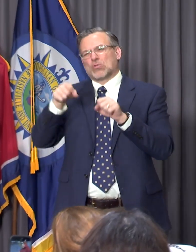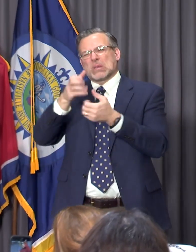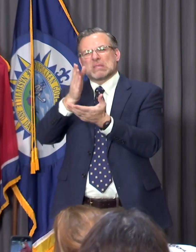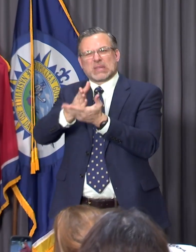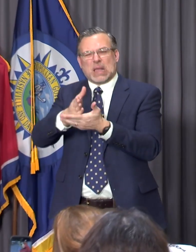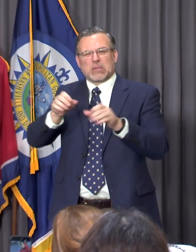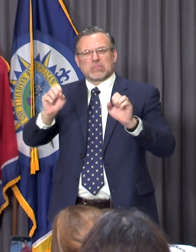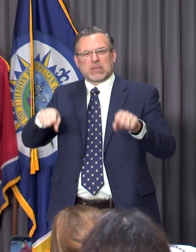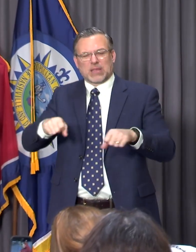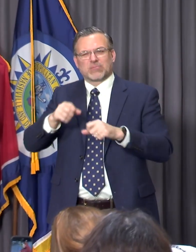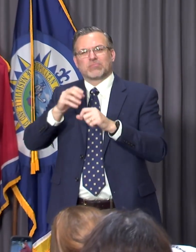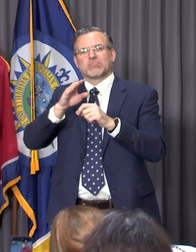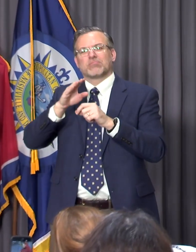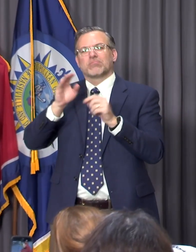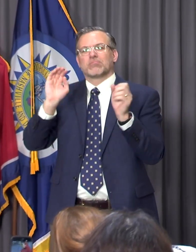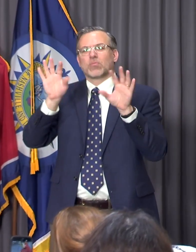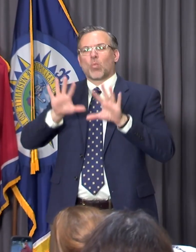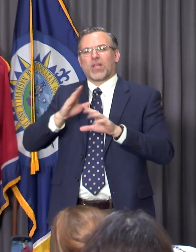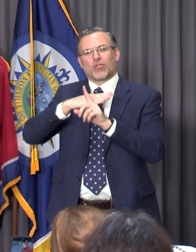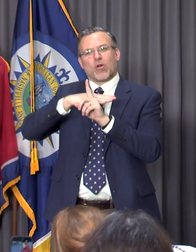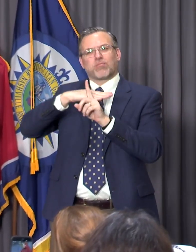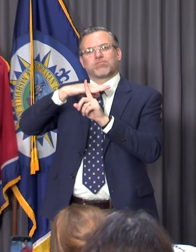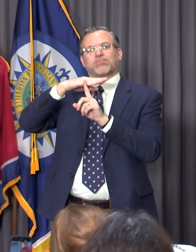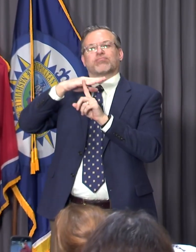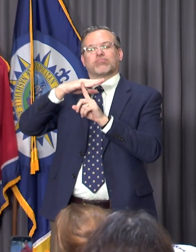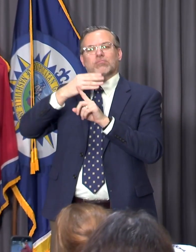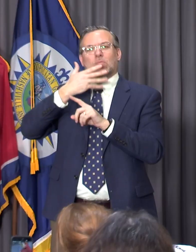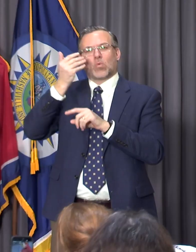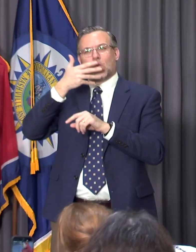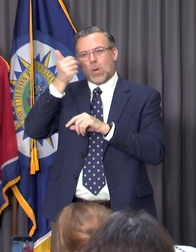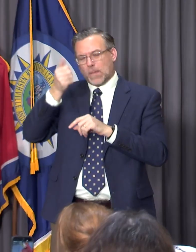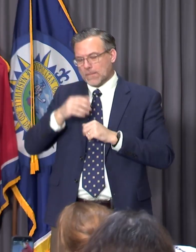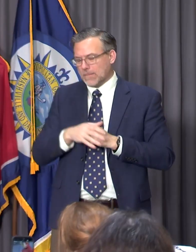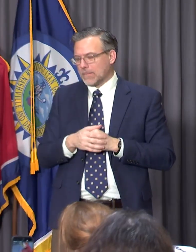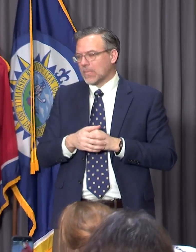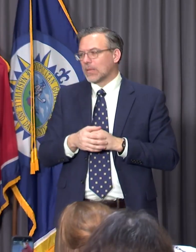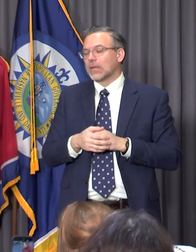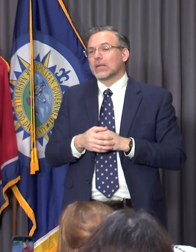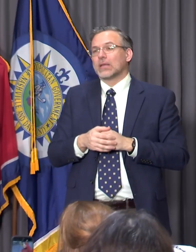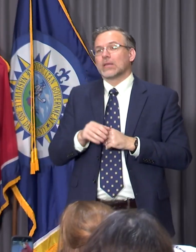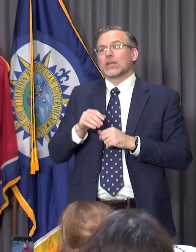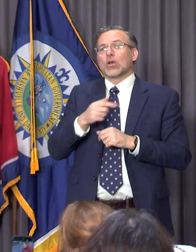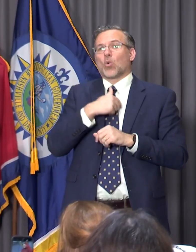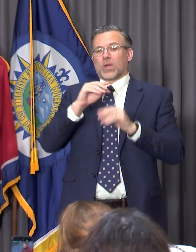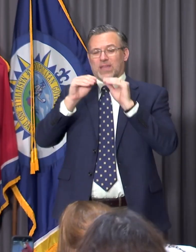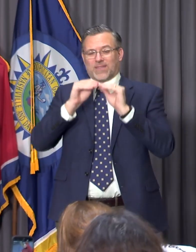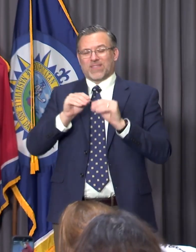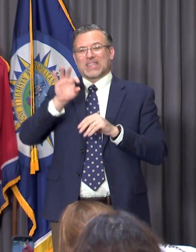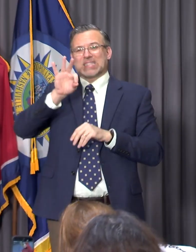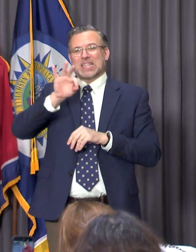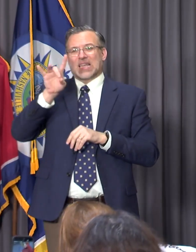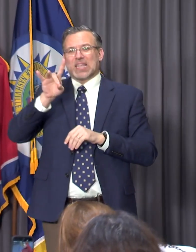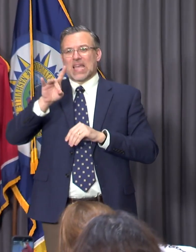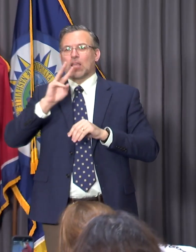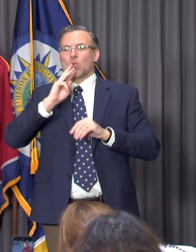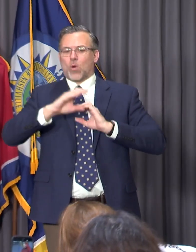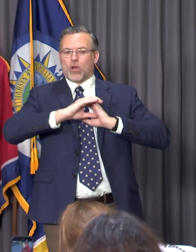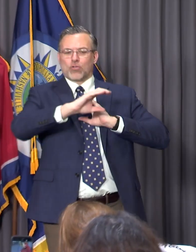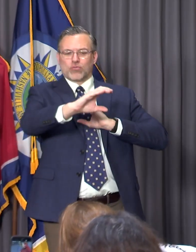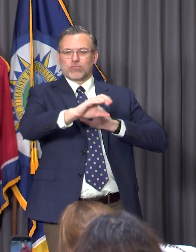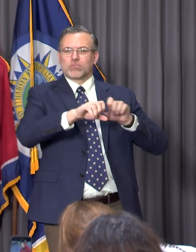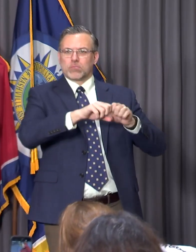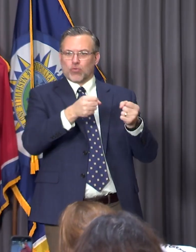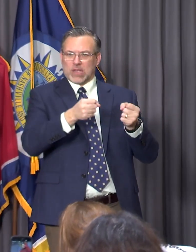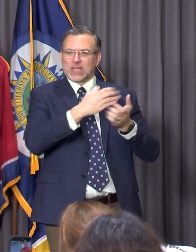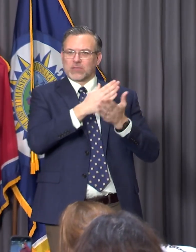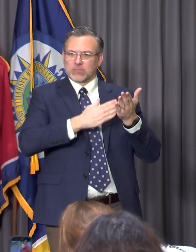bit. Since this began, I guess last Sunday, we've repaired 98 main breaks. We're repairing 10